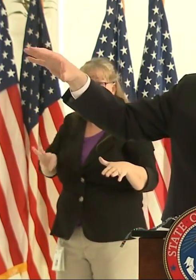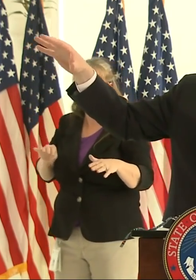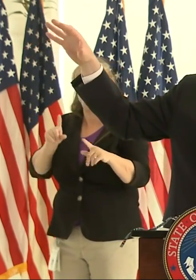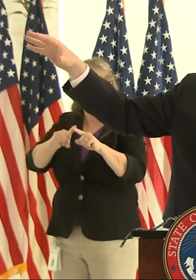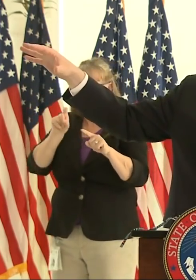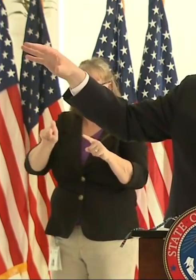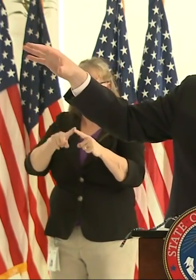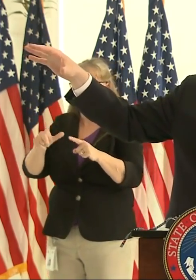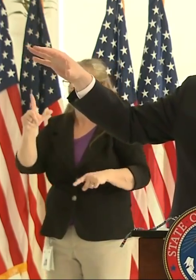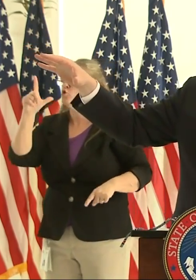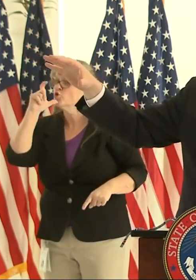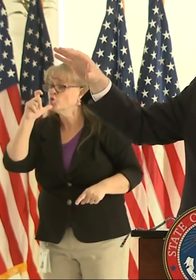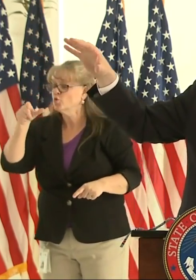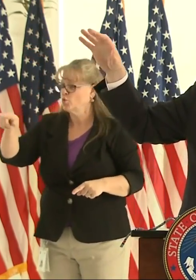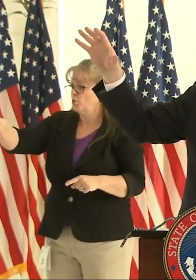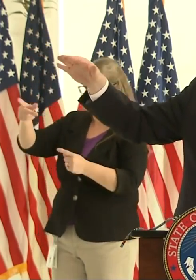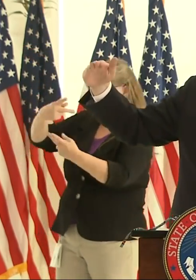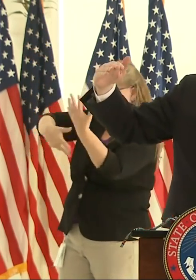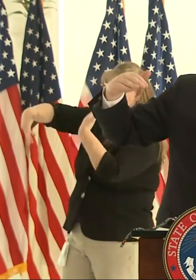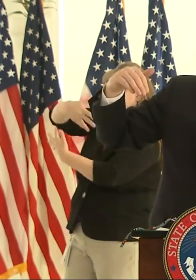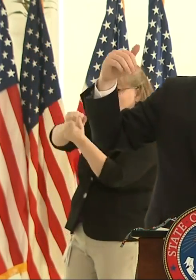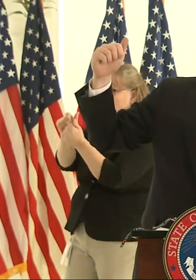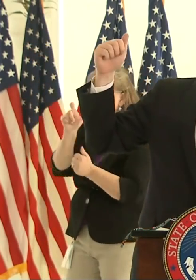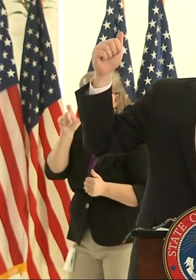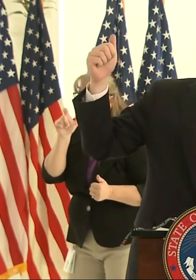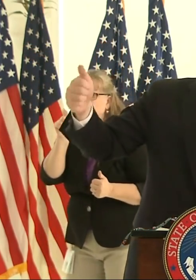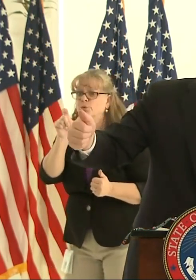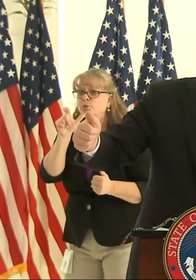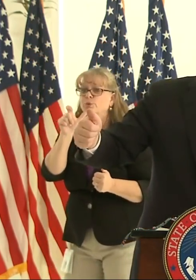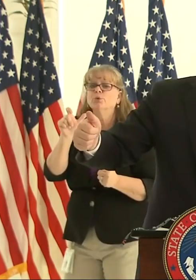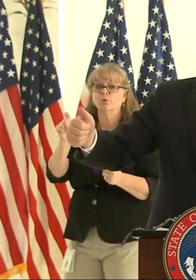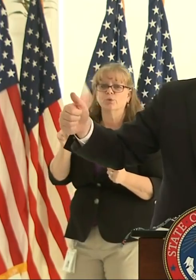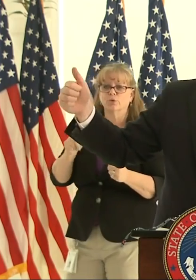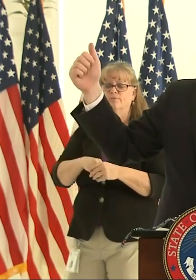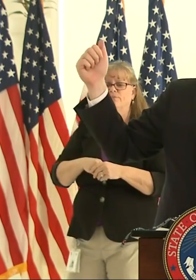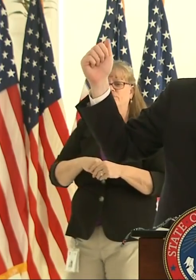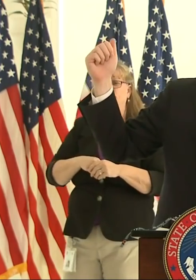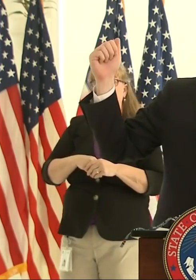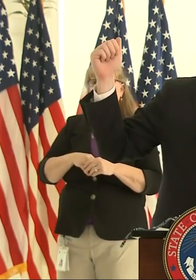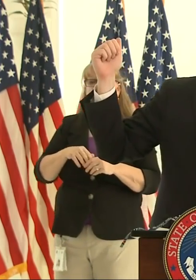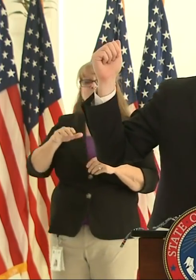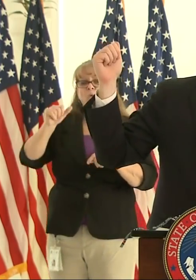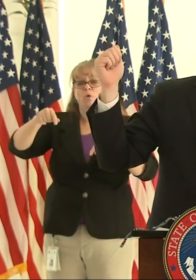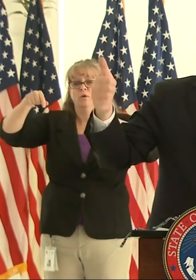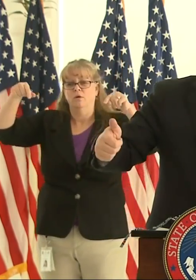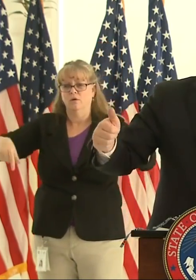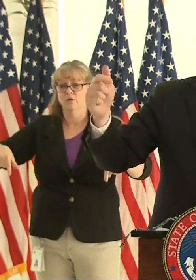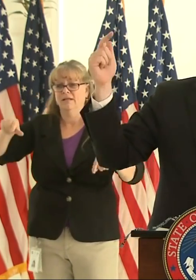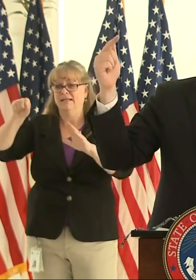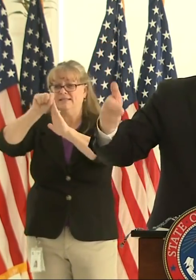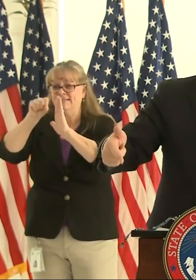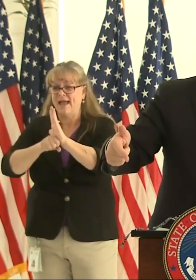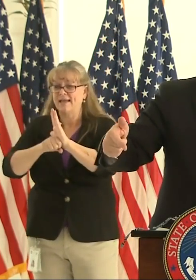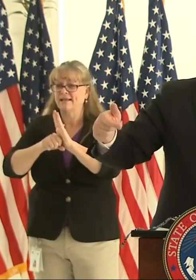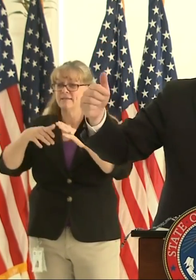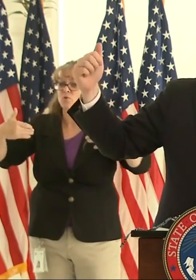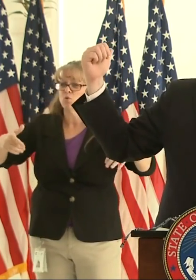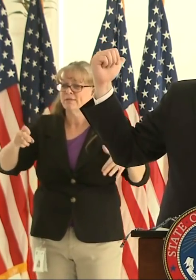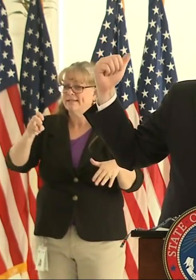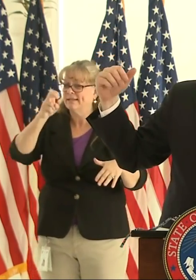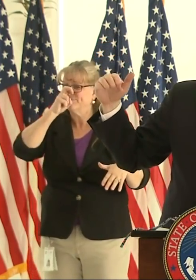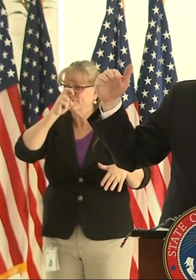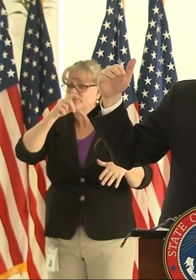that tested positive for COVID-19? That's why there are enormous efforts at the state level, both through the app and online